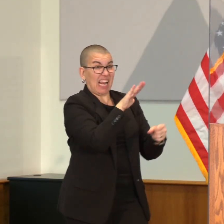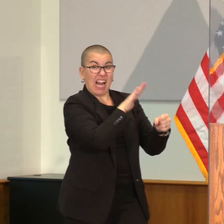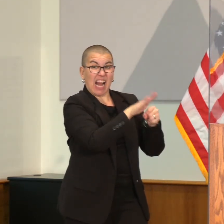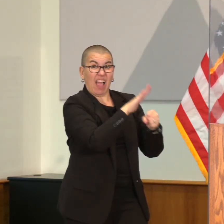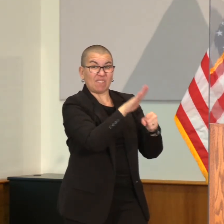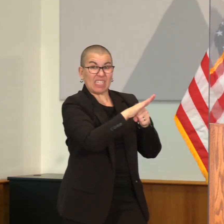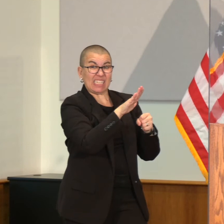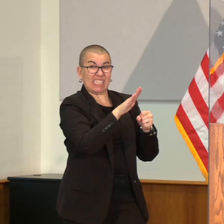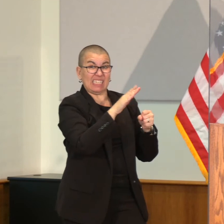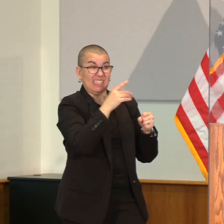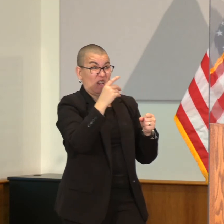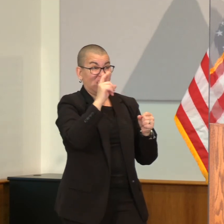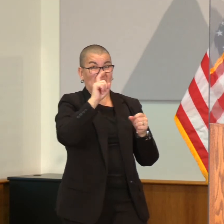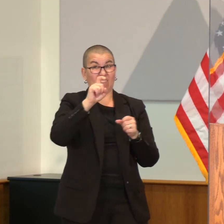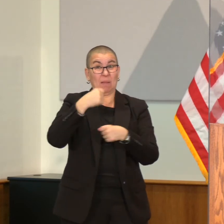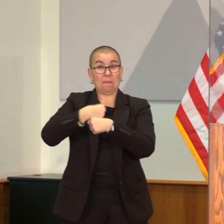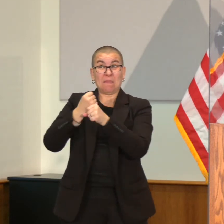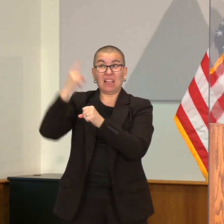law? Thank